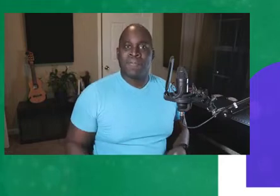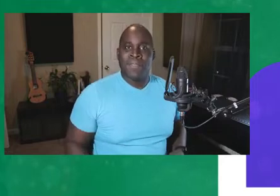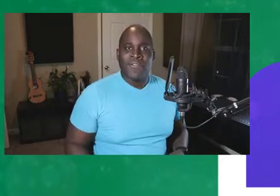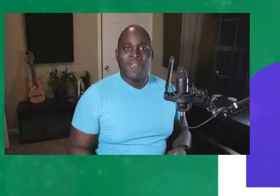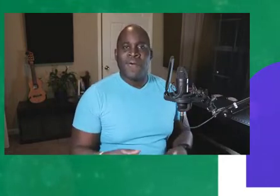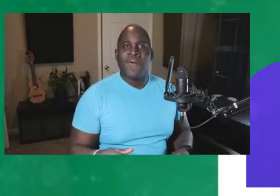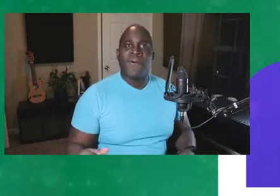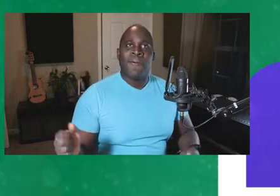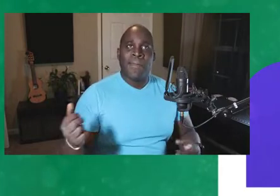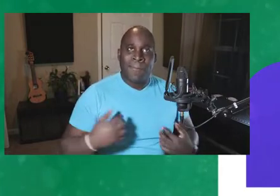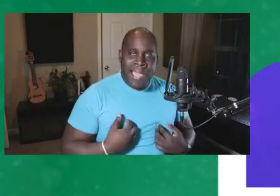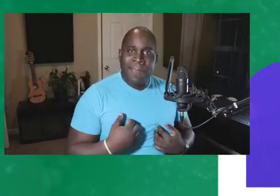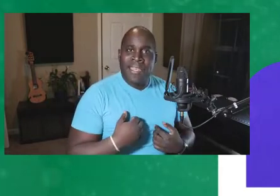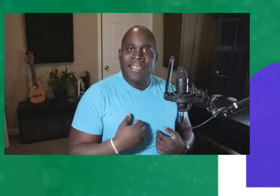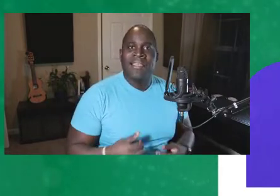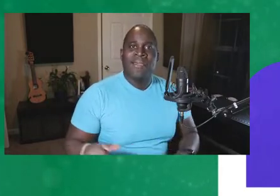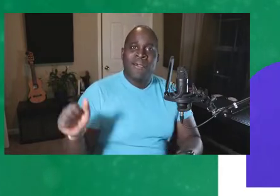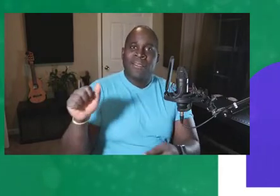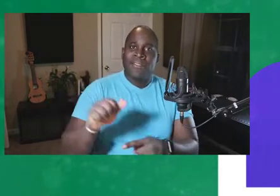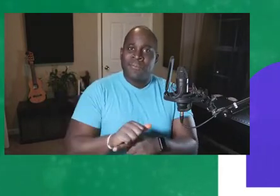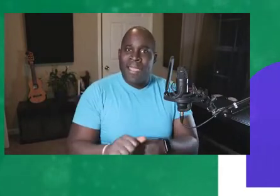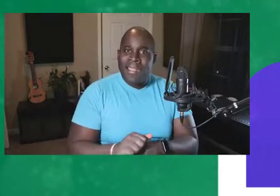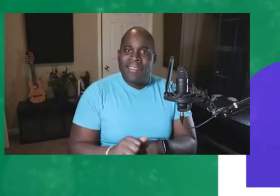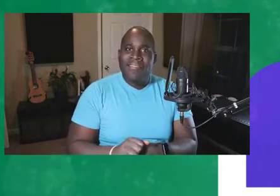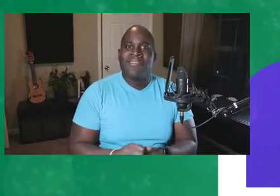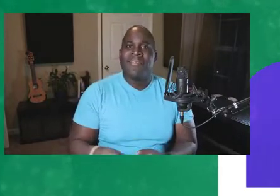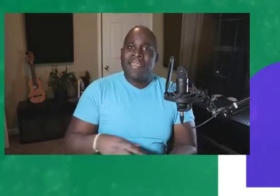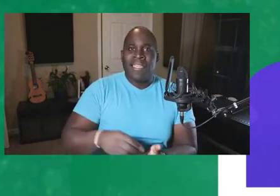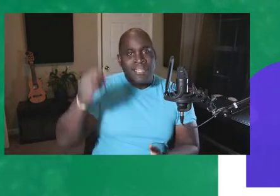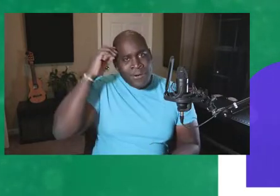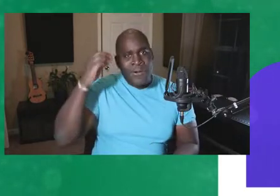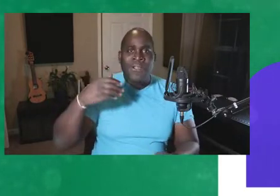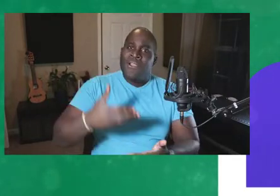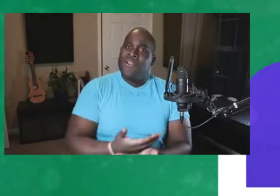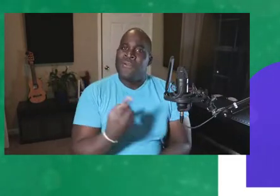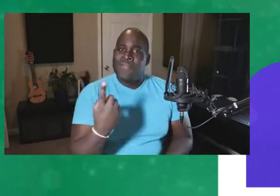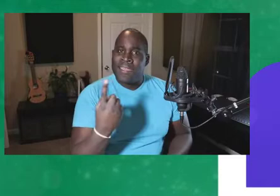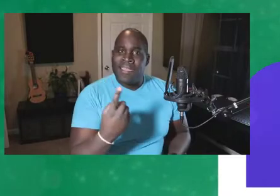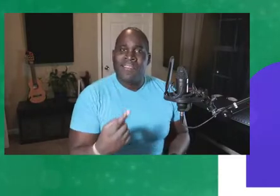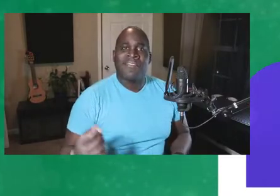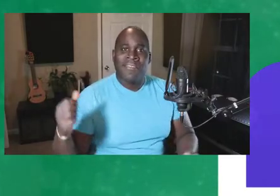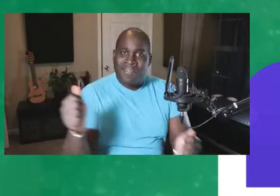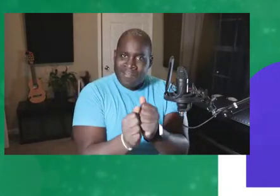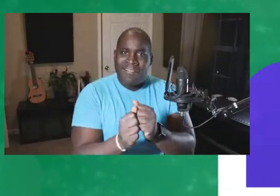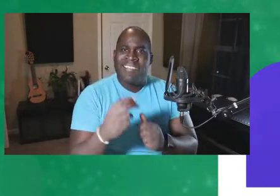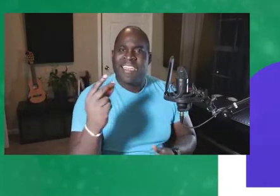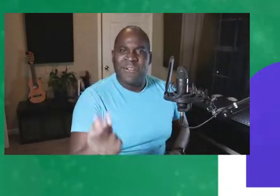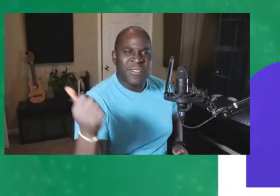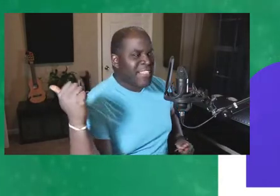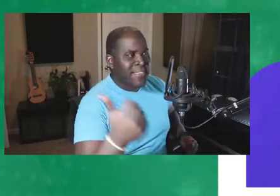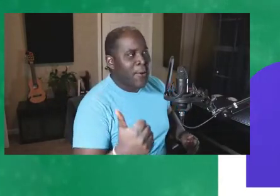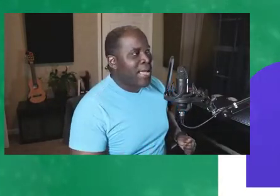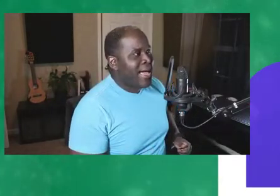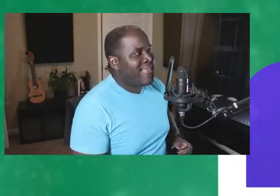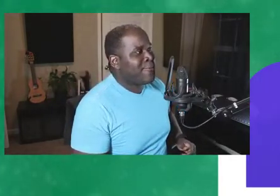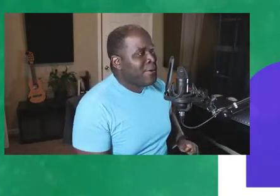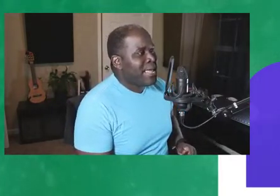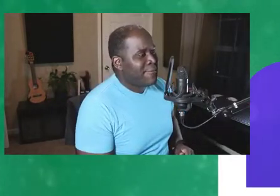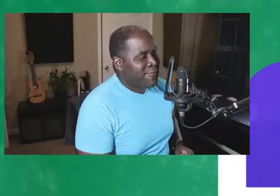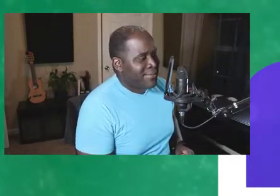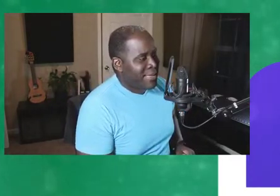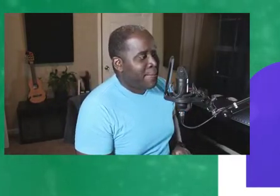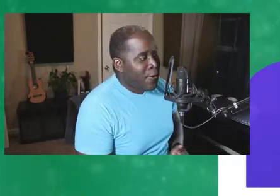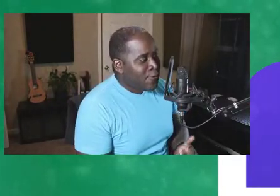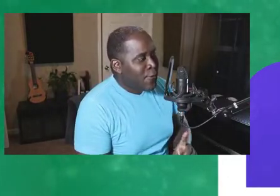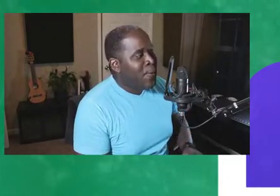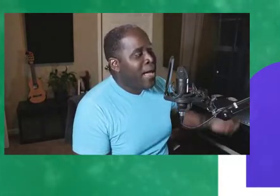together. So, in my opinion, let's practice and learn new things together. Let's go, guys. We're going to